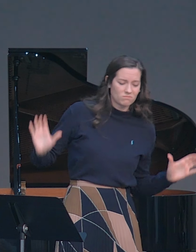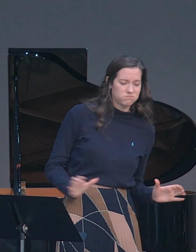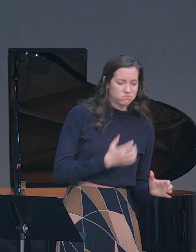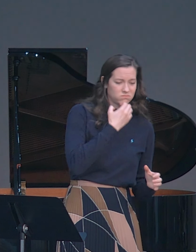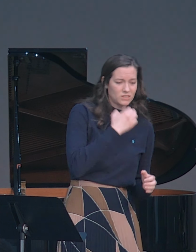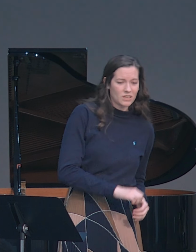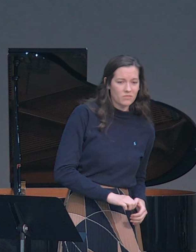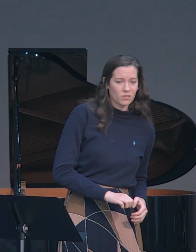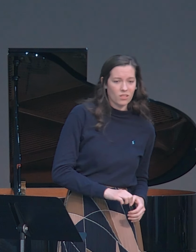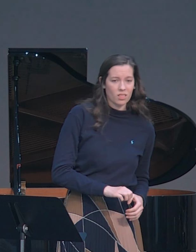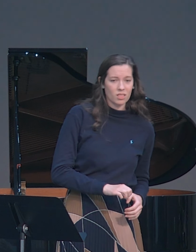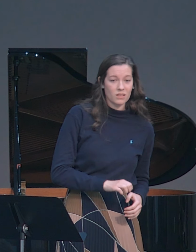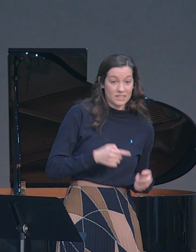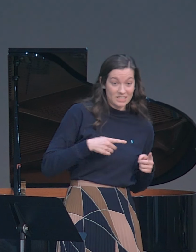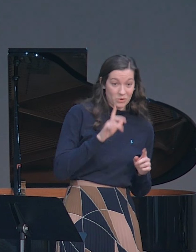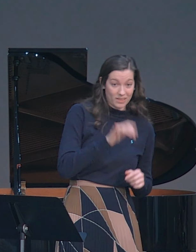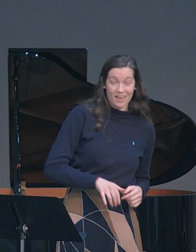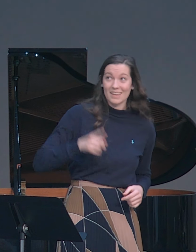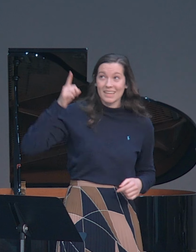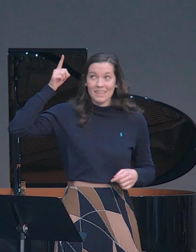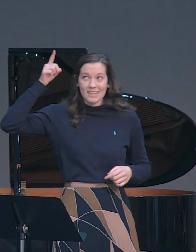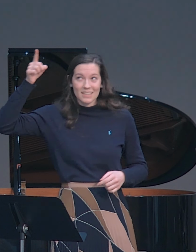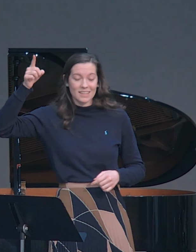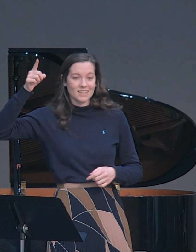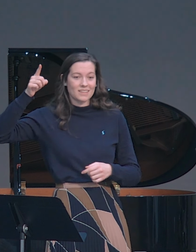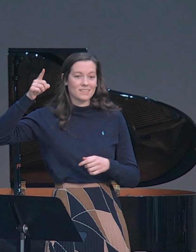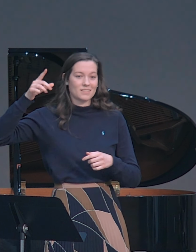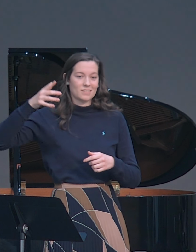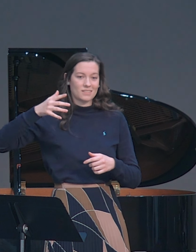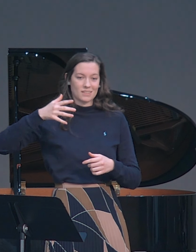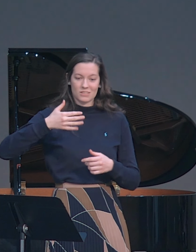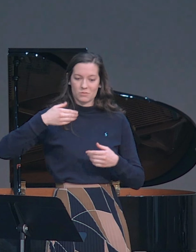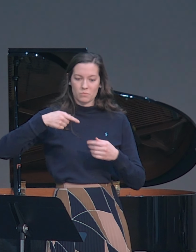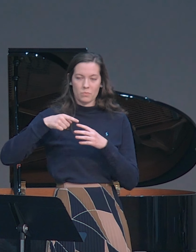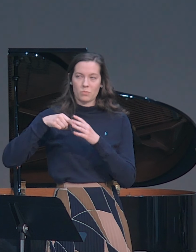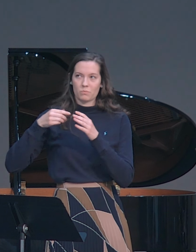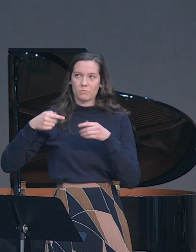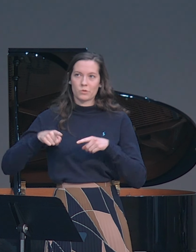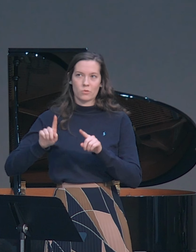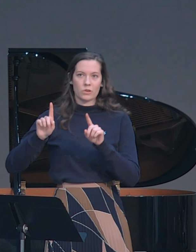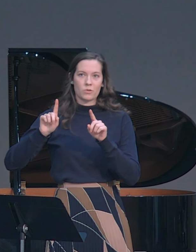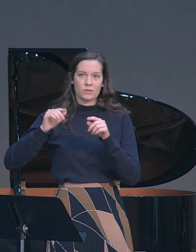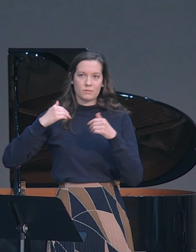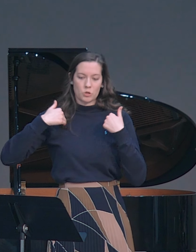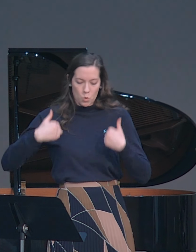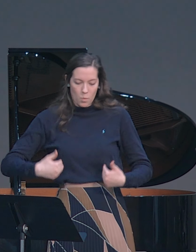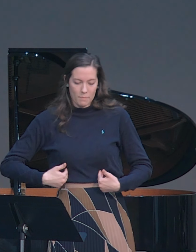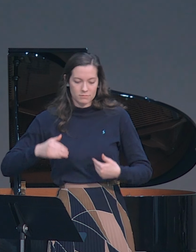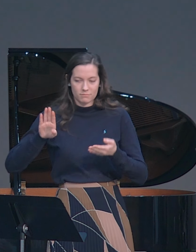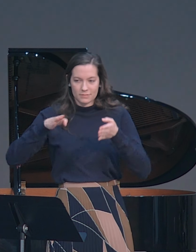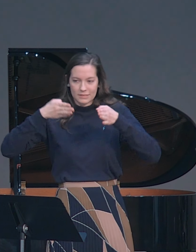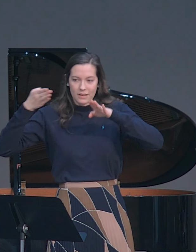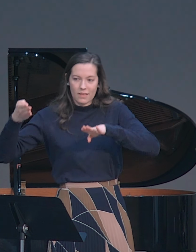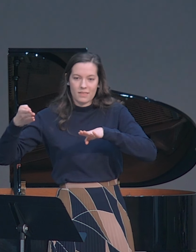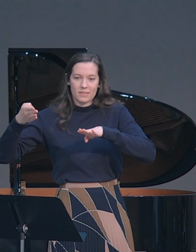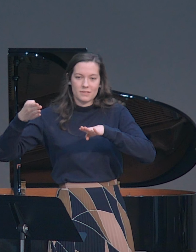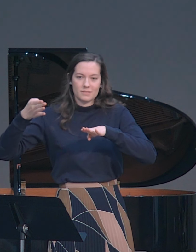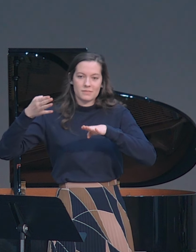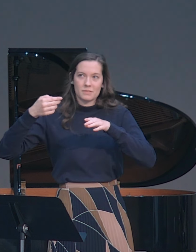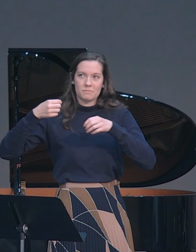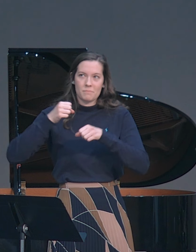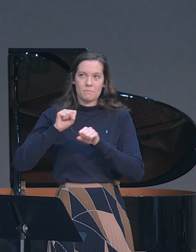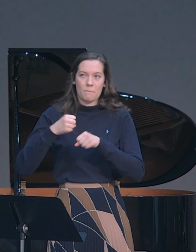he, Christ, has now reconciled in his body of flesh by his death, in order to